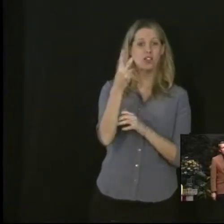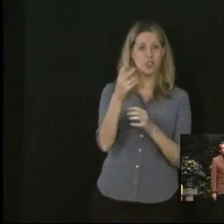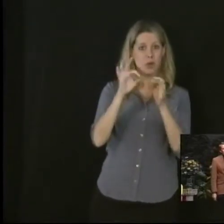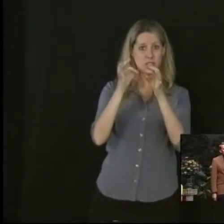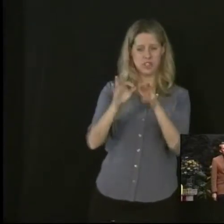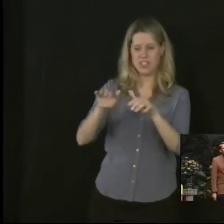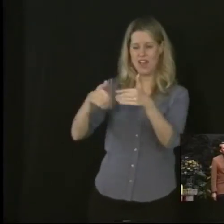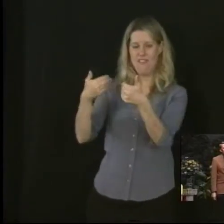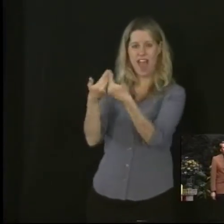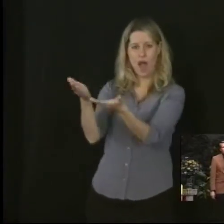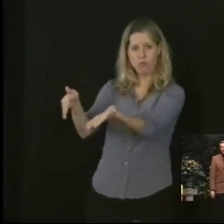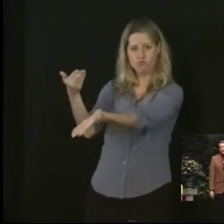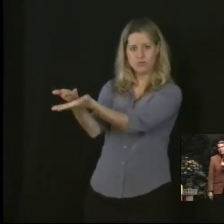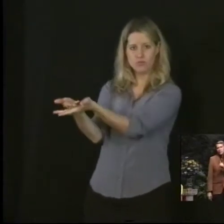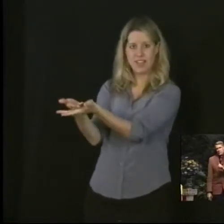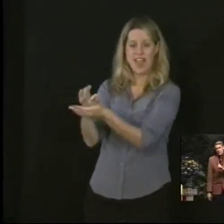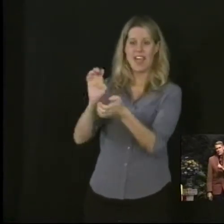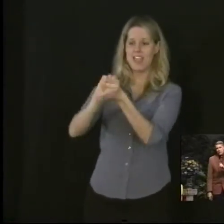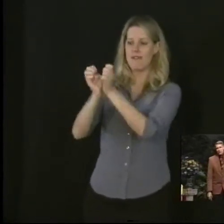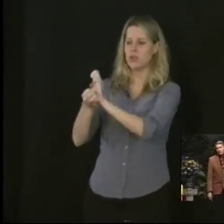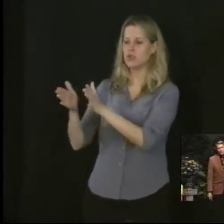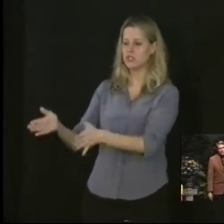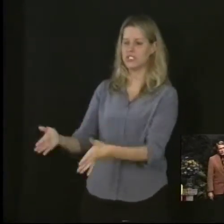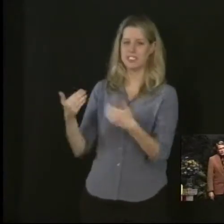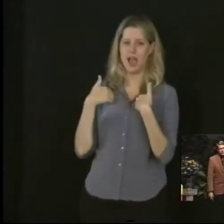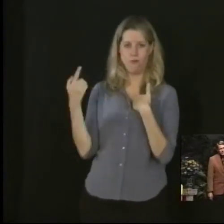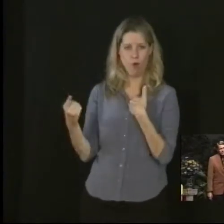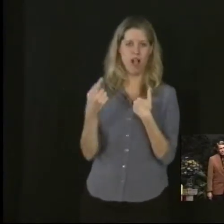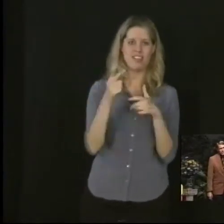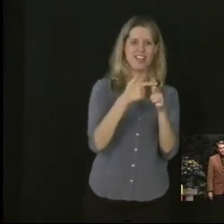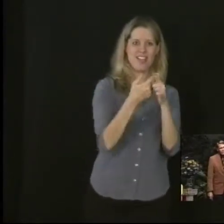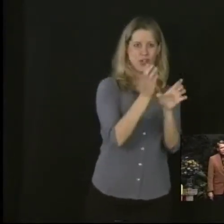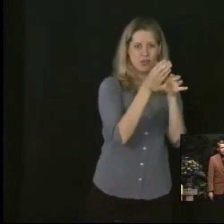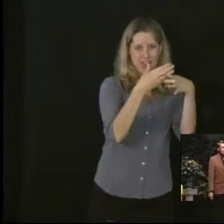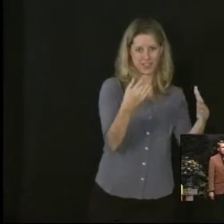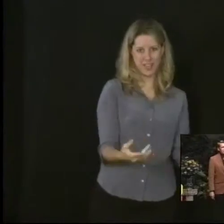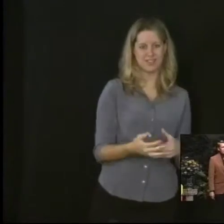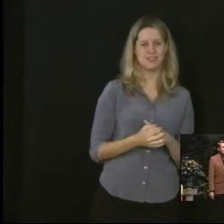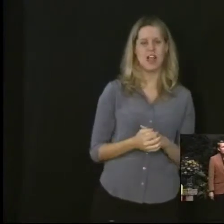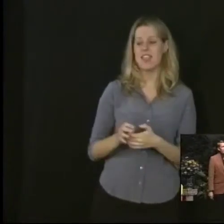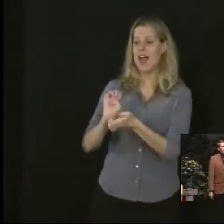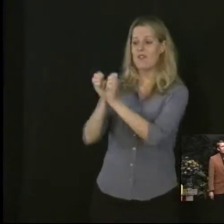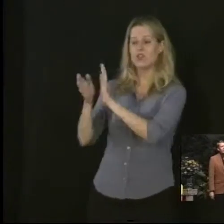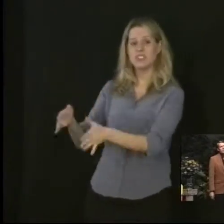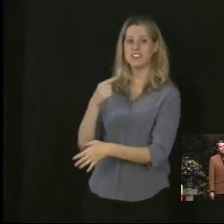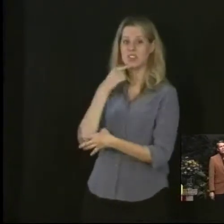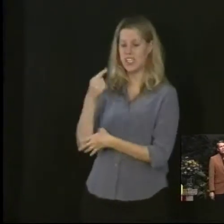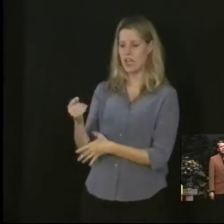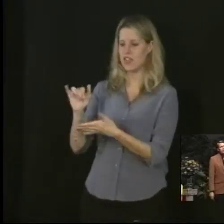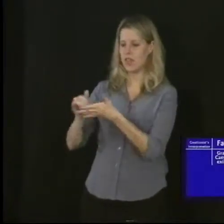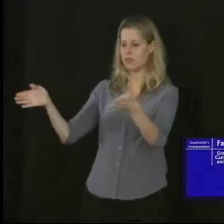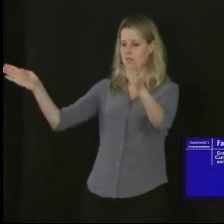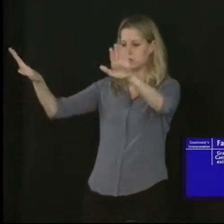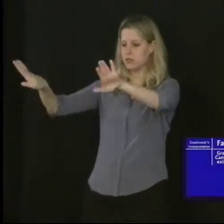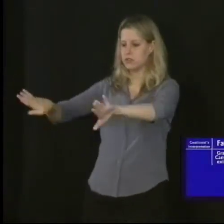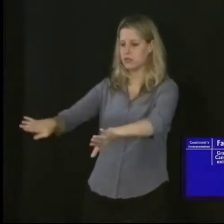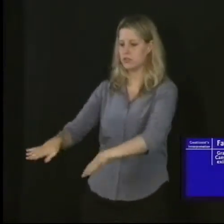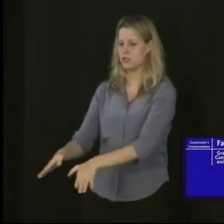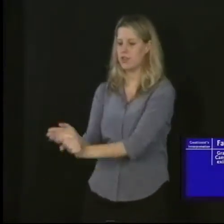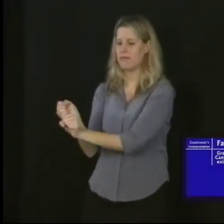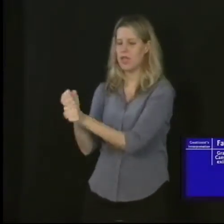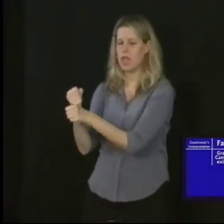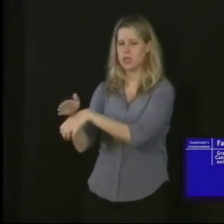interpretations of how it got there. The evolutionists have an interpretation, and so do the creationists. The evolutionist is going to tell you that canyon formed slowly by a little bit of